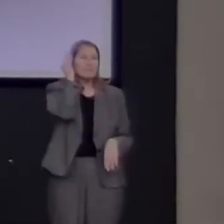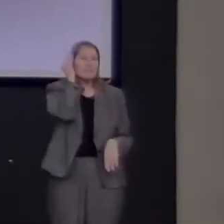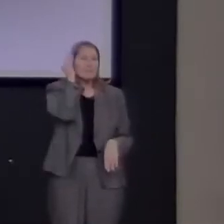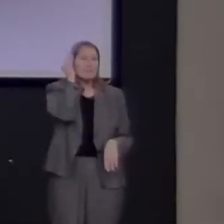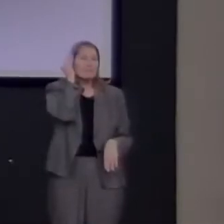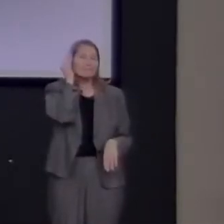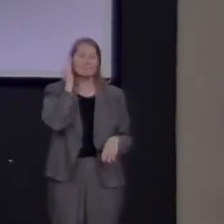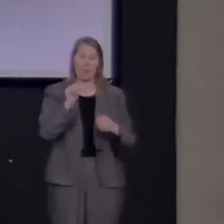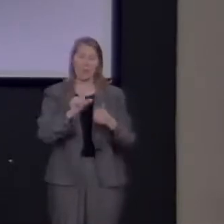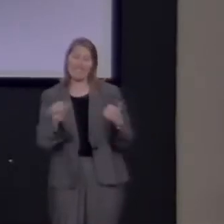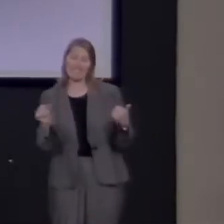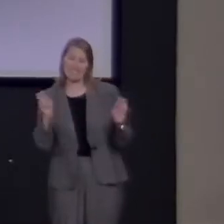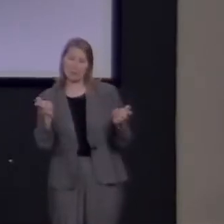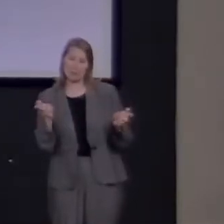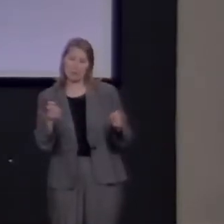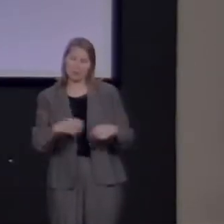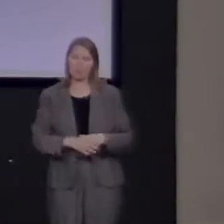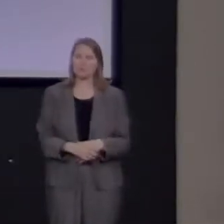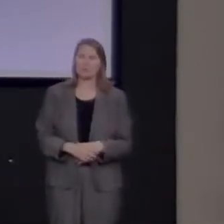distance-related tuning.